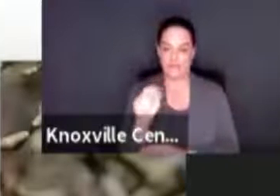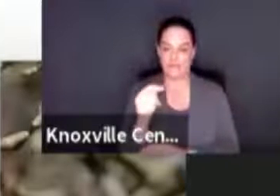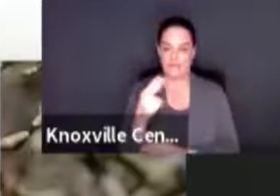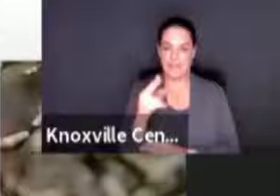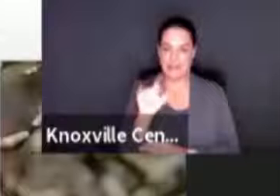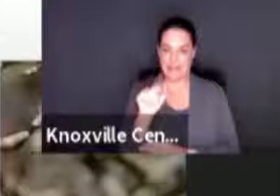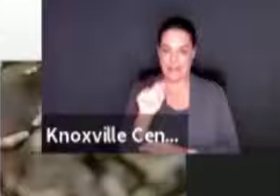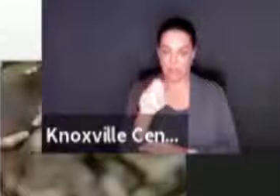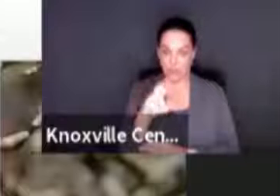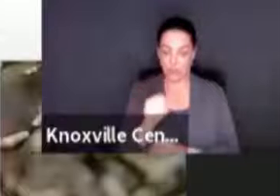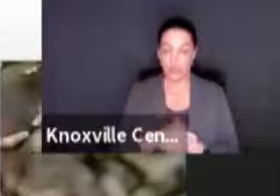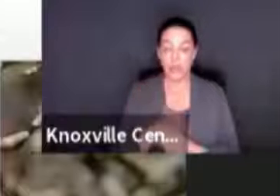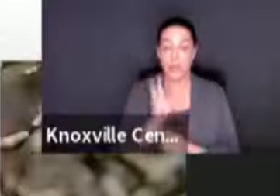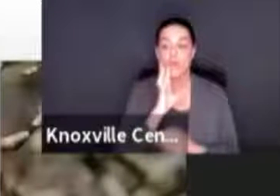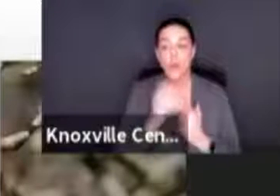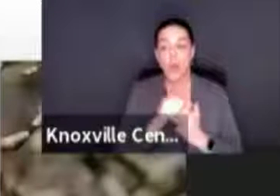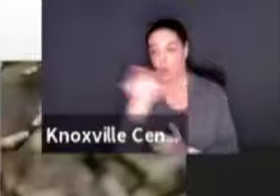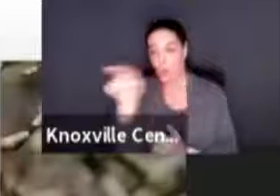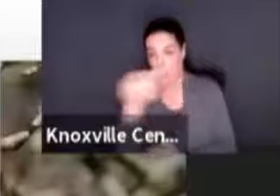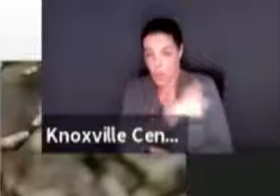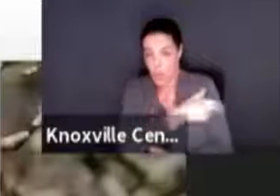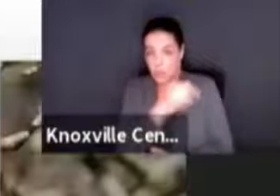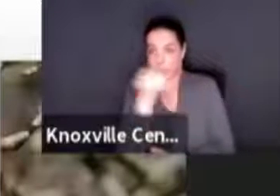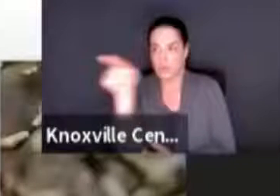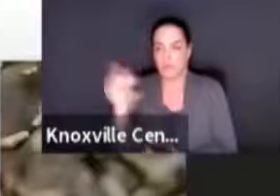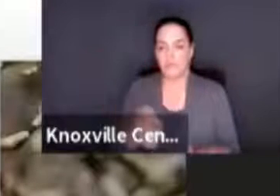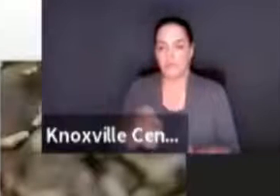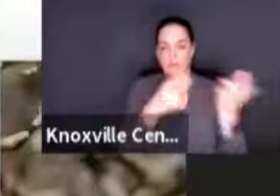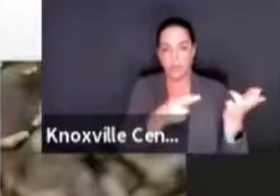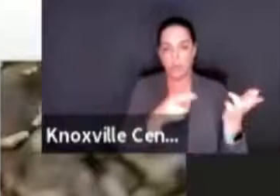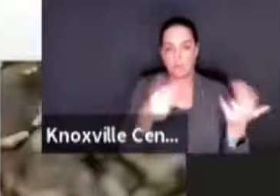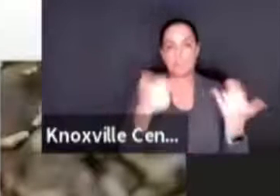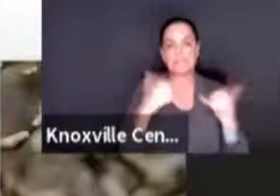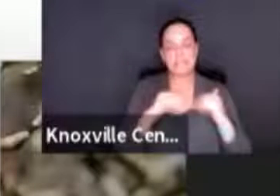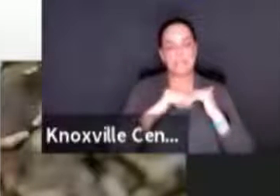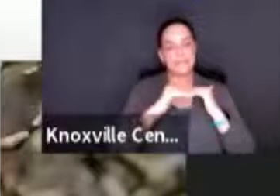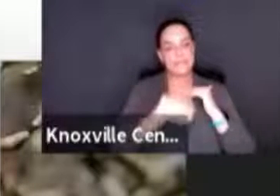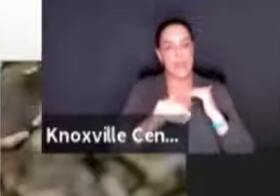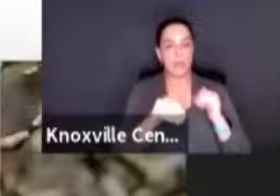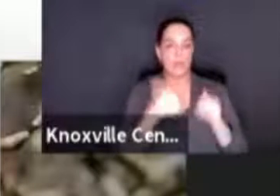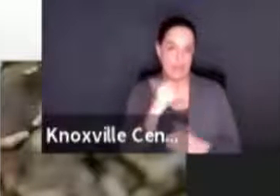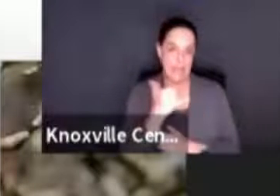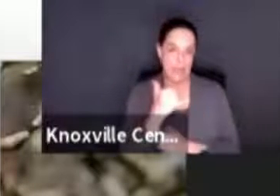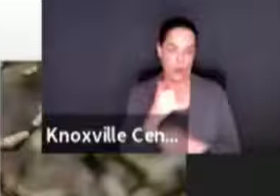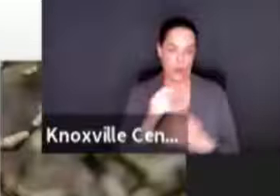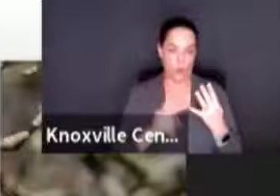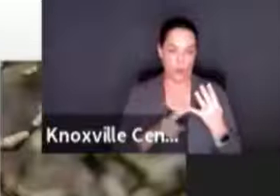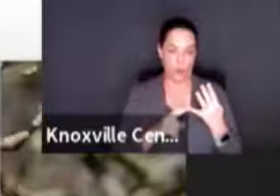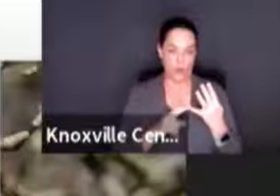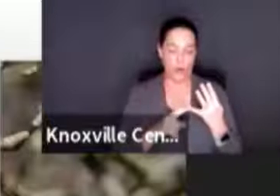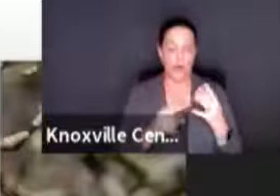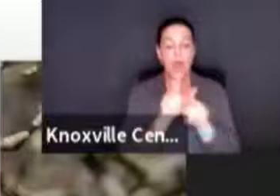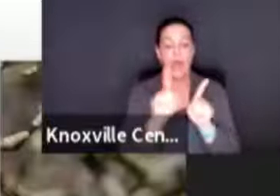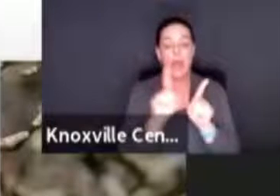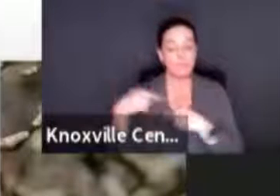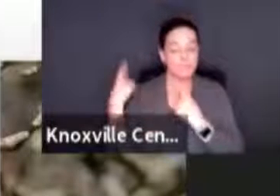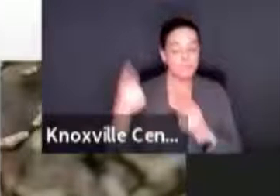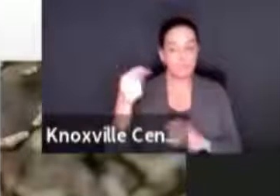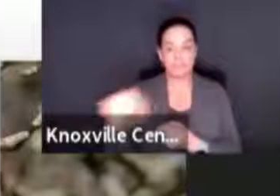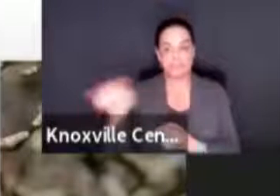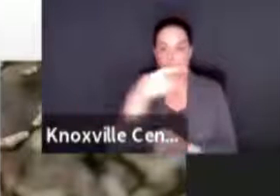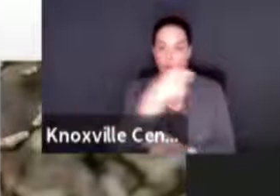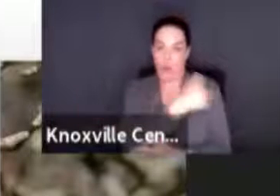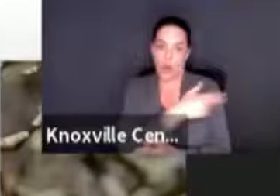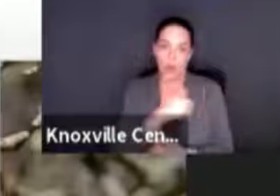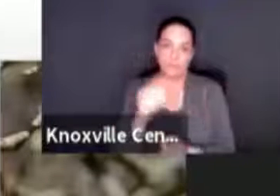with our hospital partners, they've recommended that the benchmark remain a stable yellow. As always, the hospital systems continue to meet